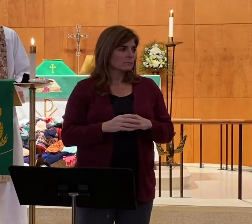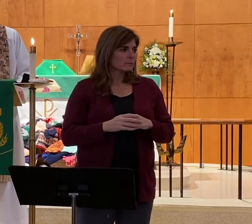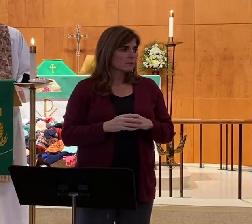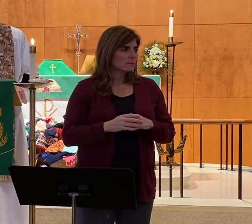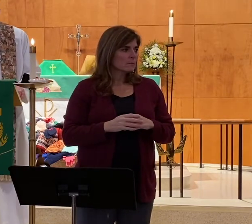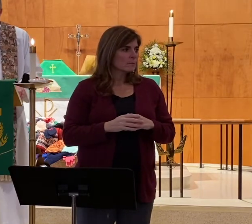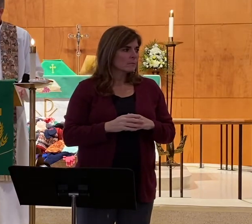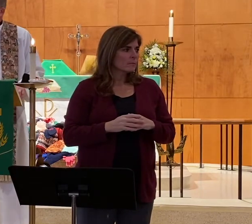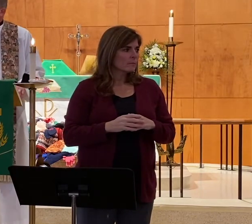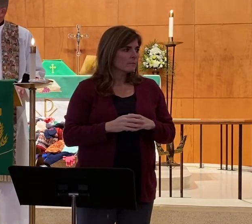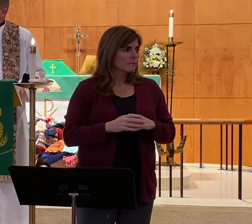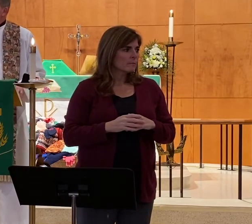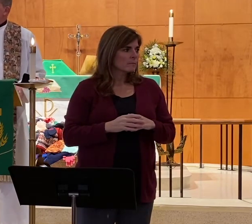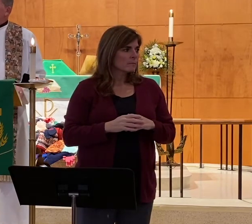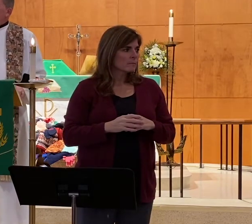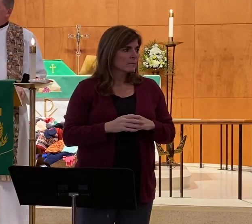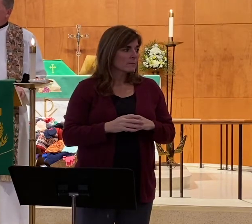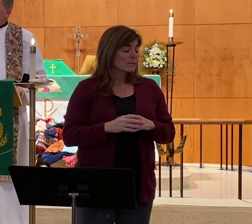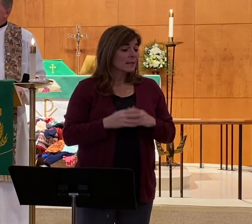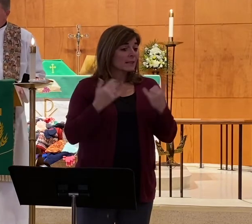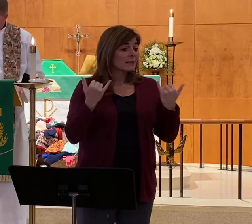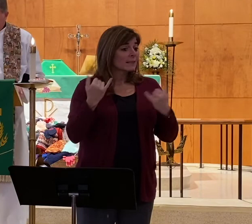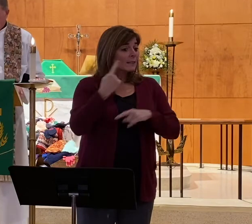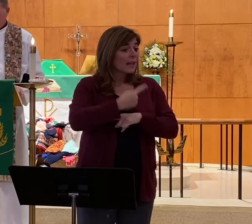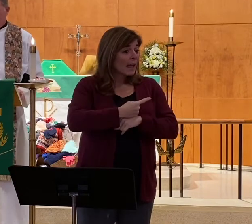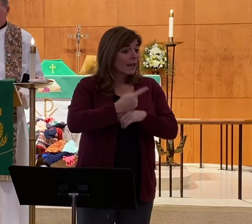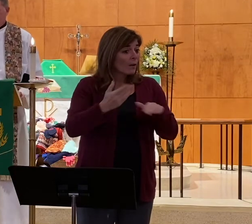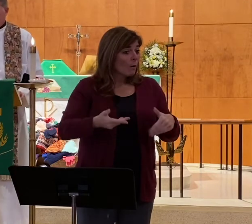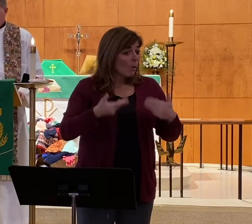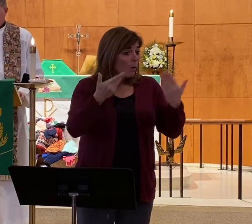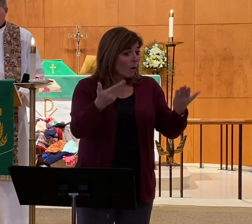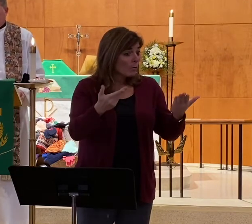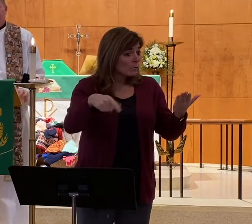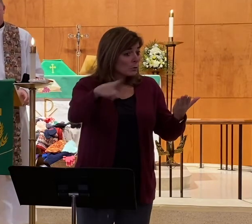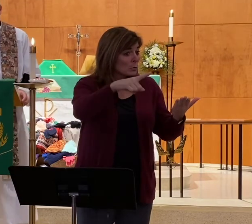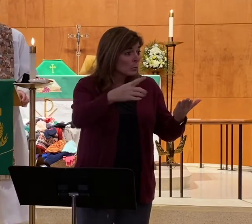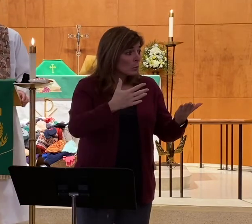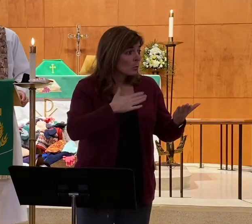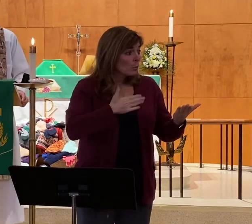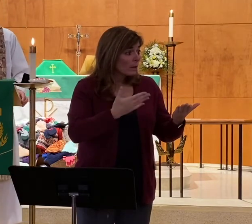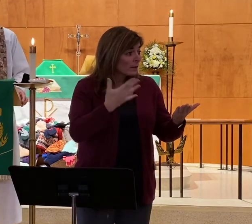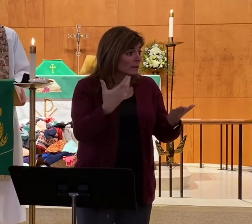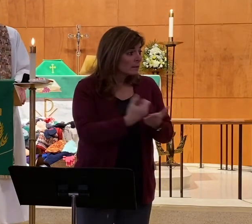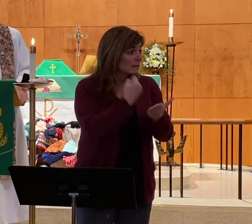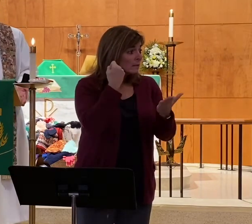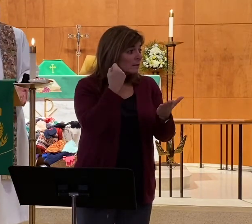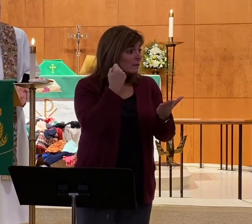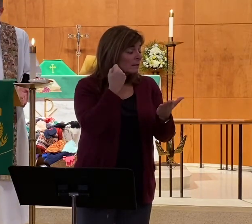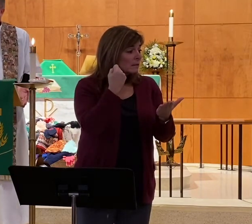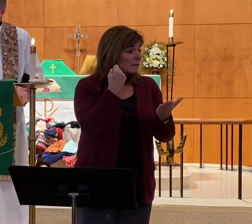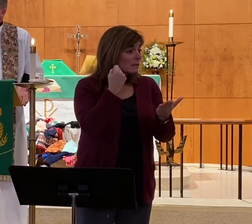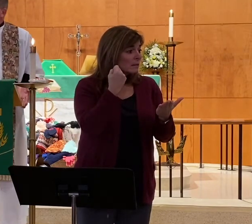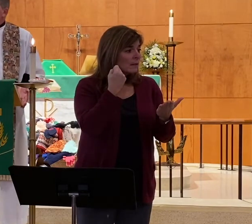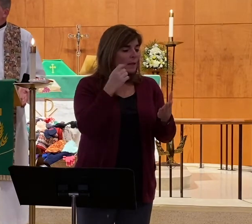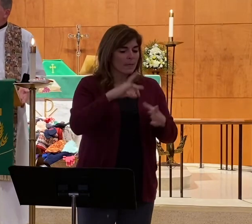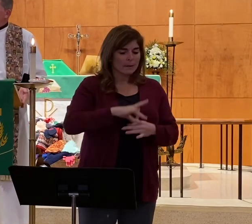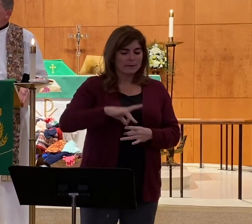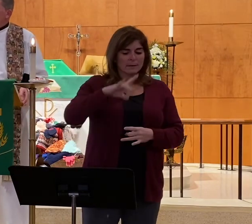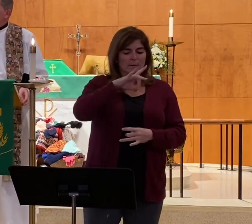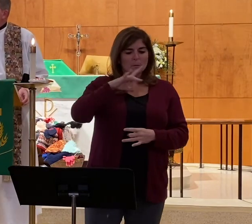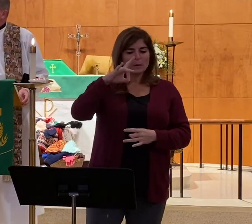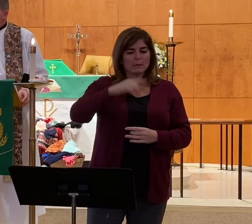is being offered to you today, as the Spirit of God moves and